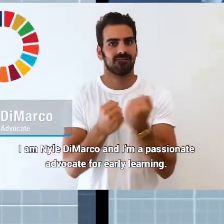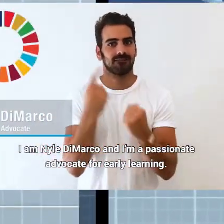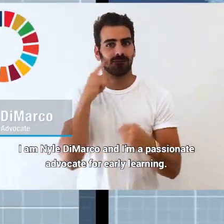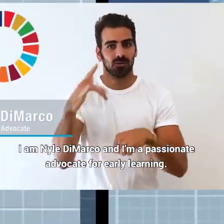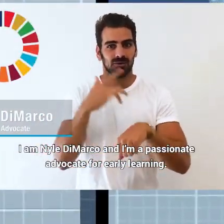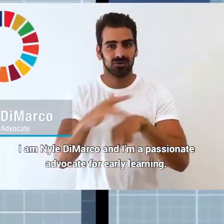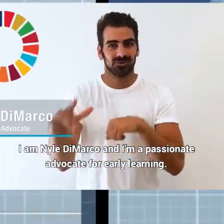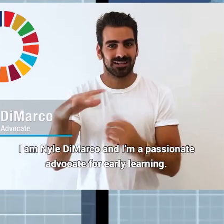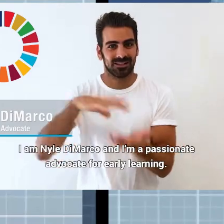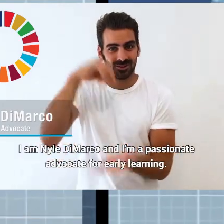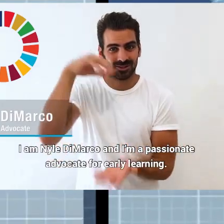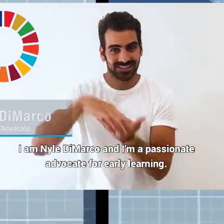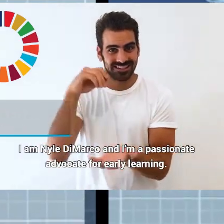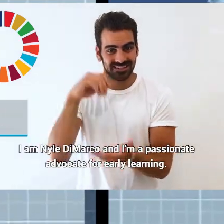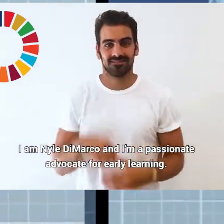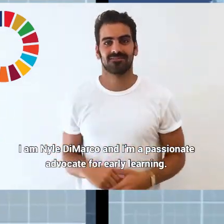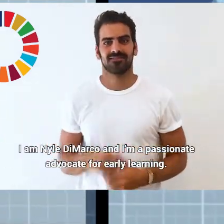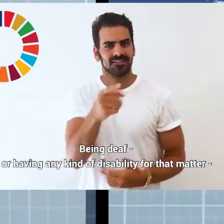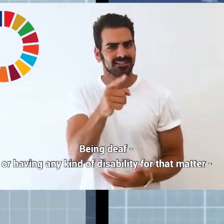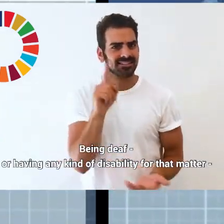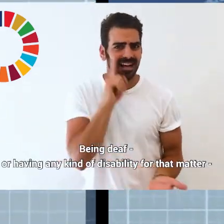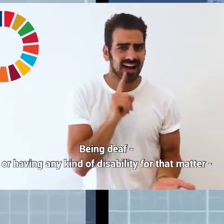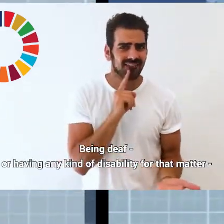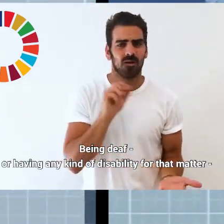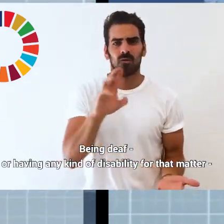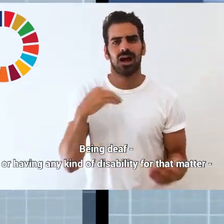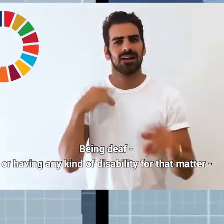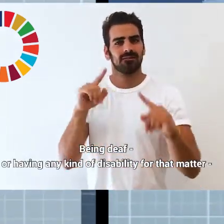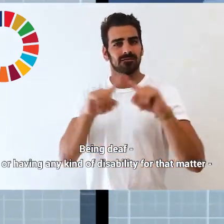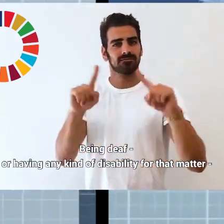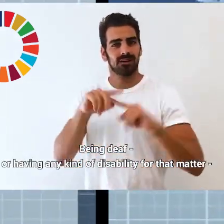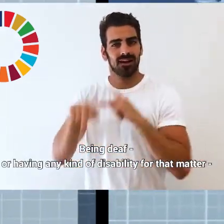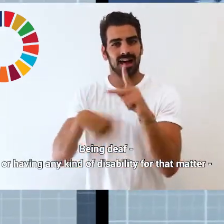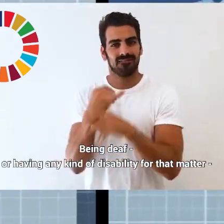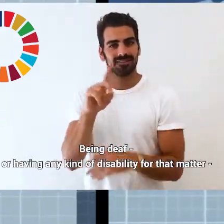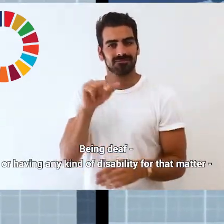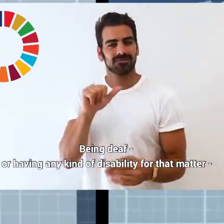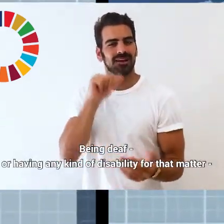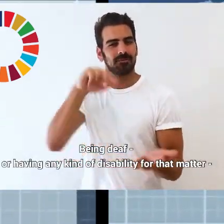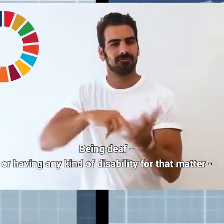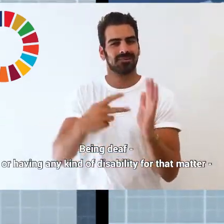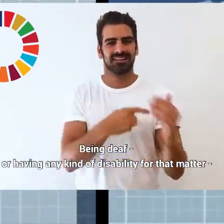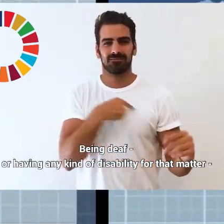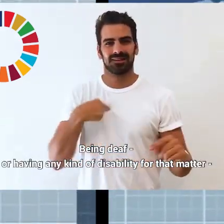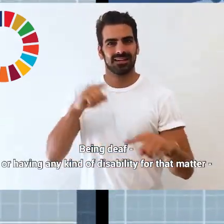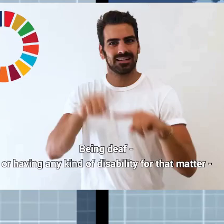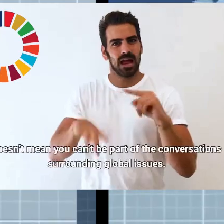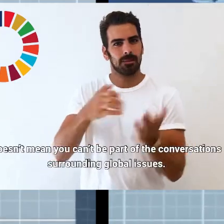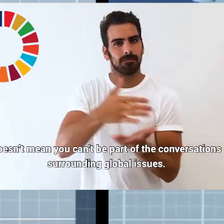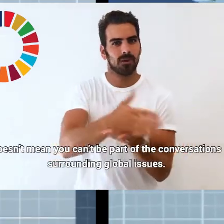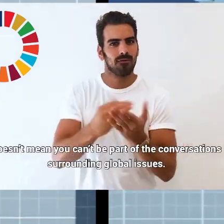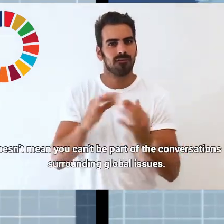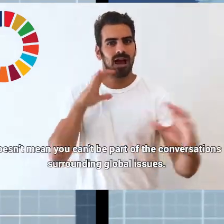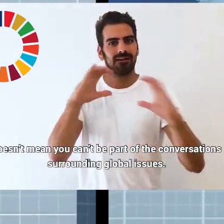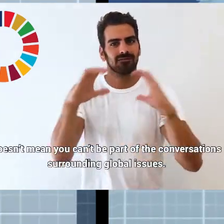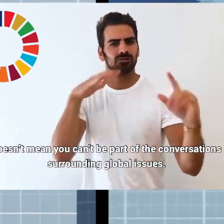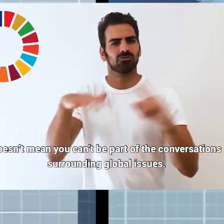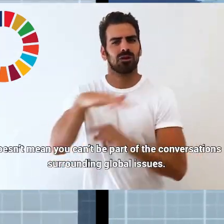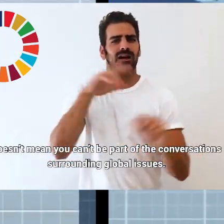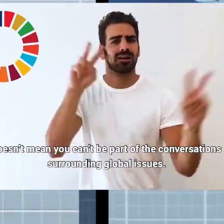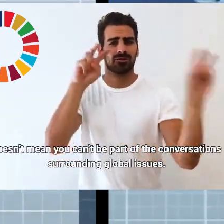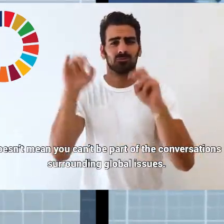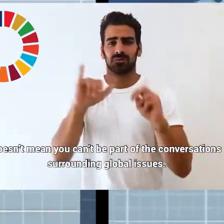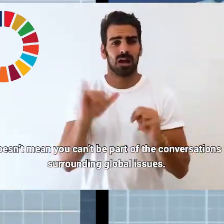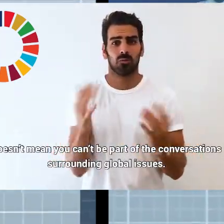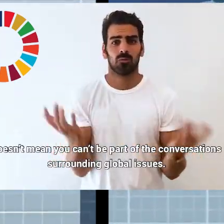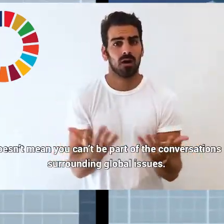AI. The new version should work with less of the torso visible. You really only need the head and chest on camera to start streaming, although getting